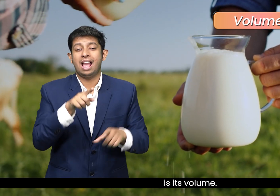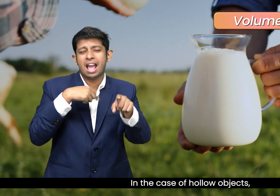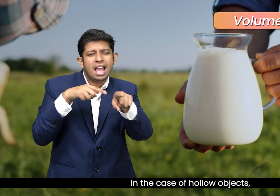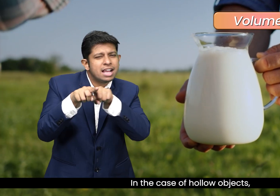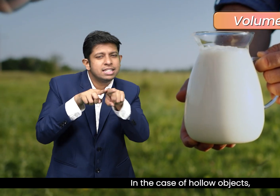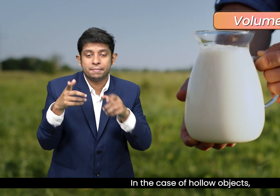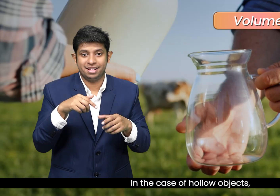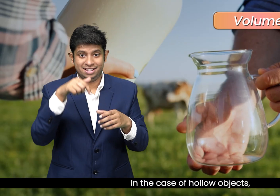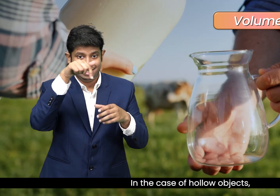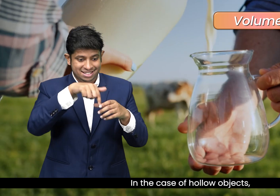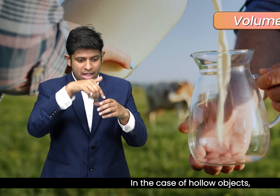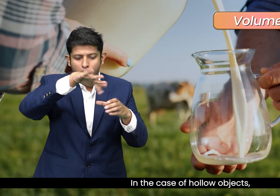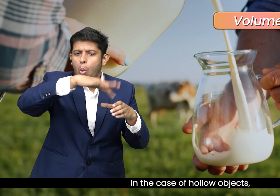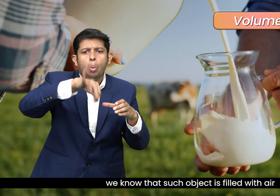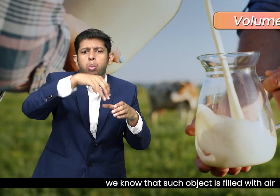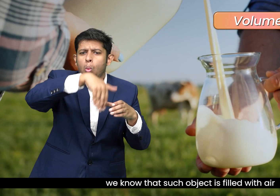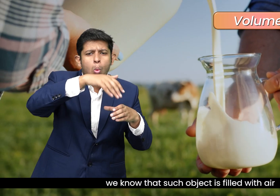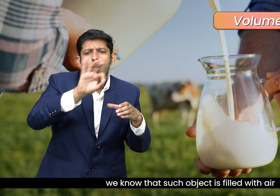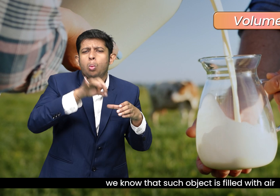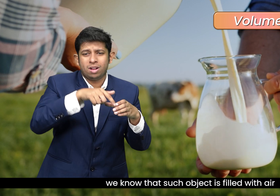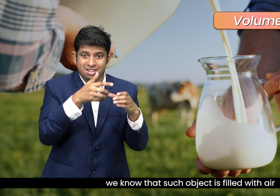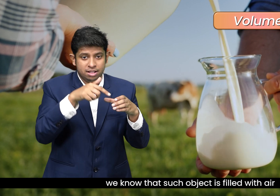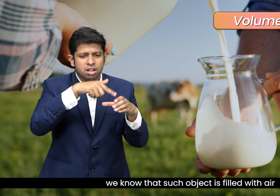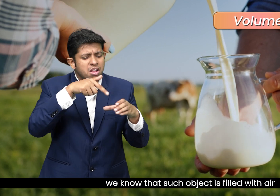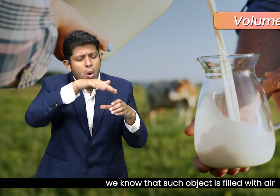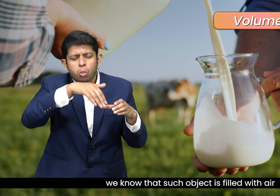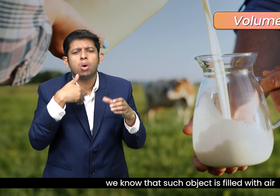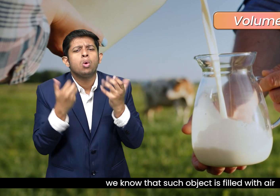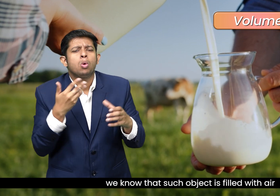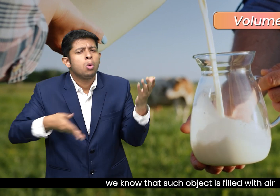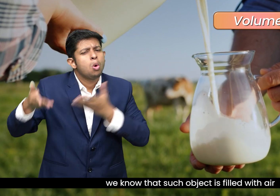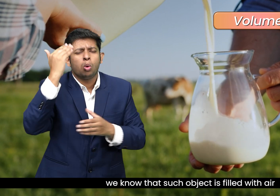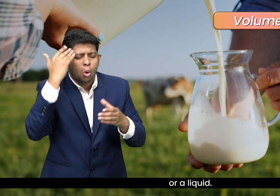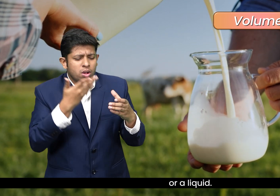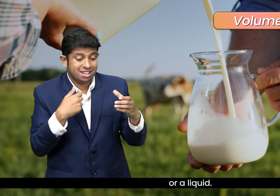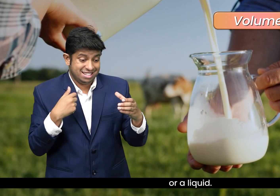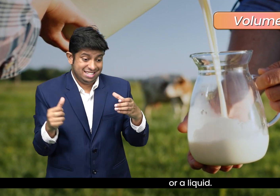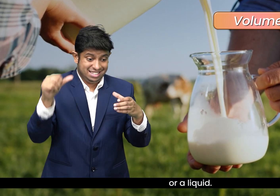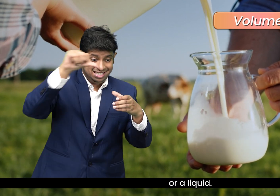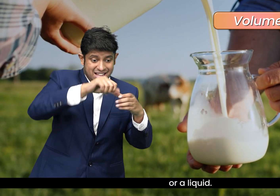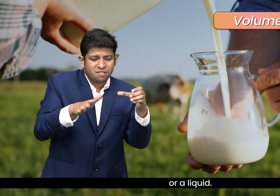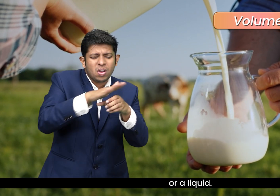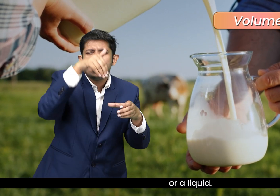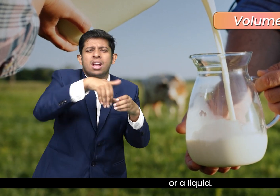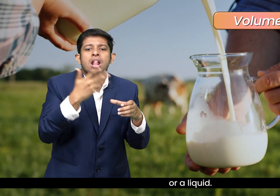In case of hollow objects, we know that such object is filled with air or a liquid.